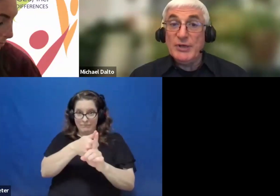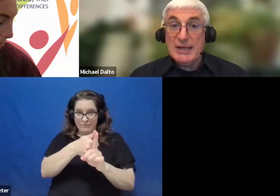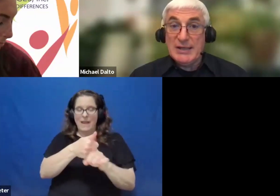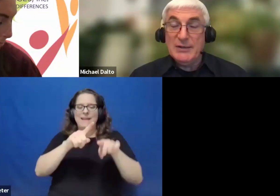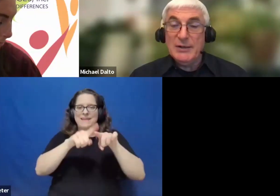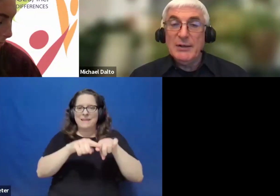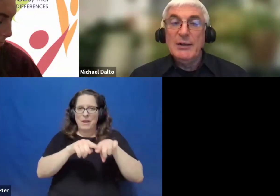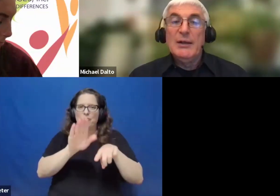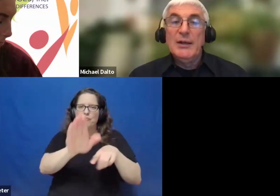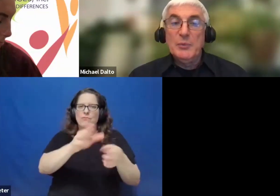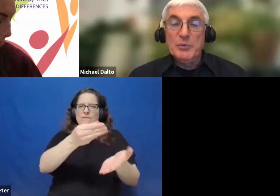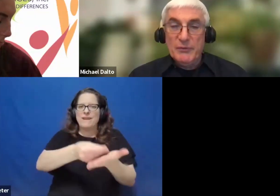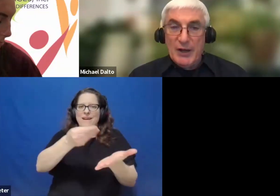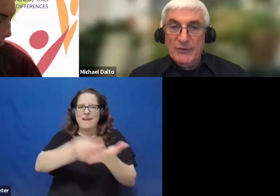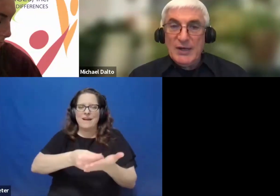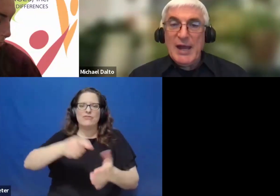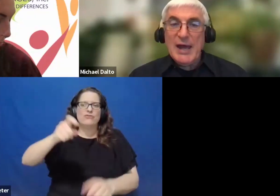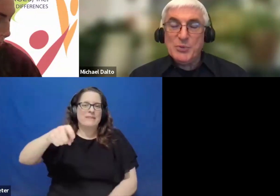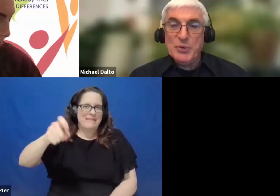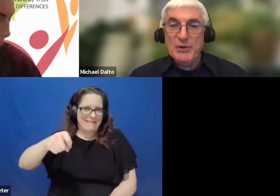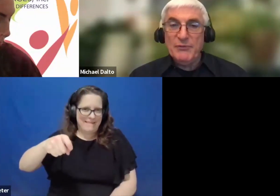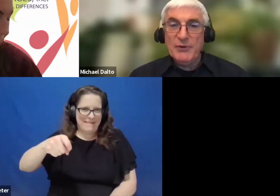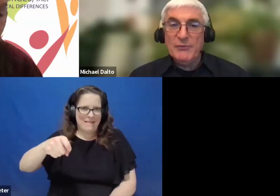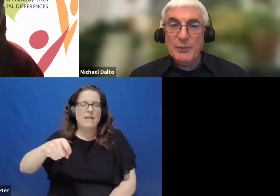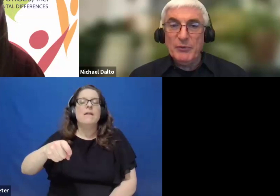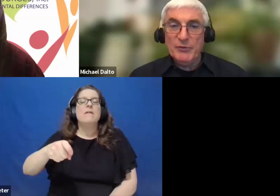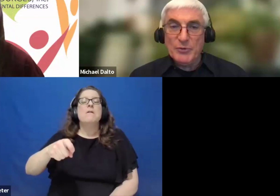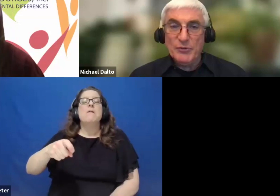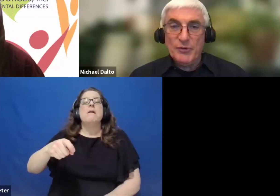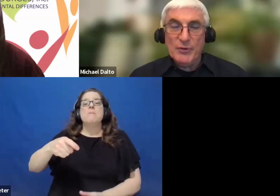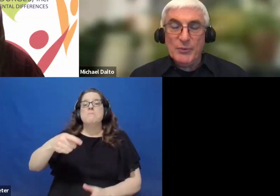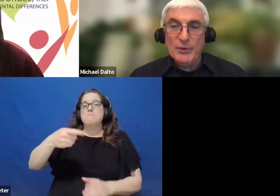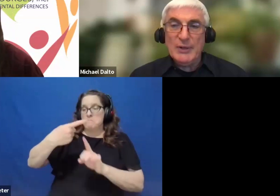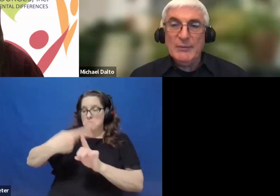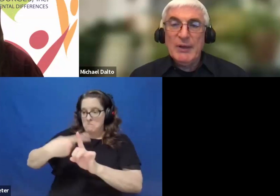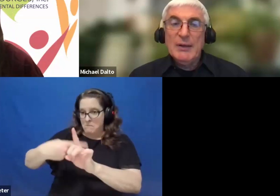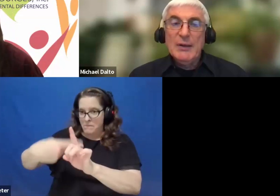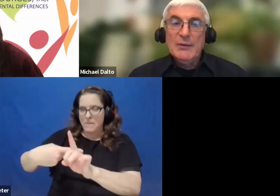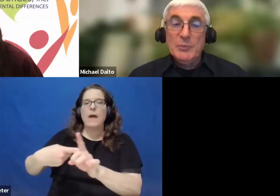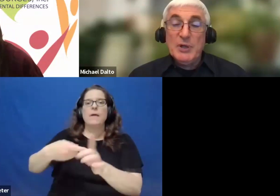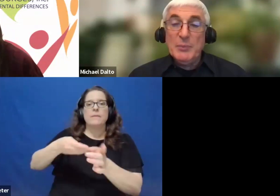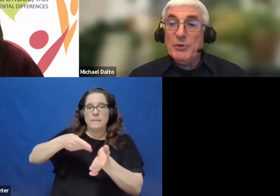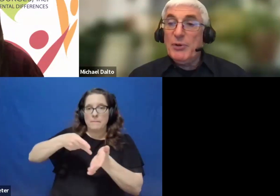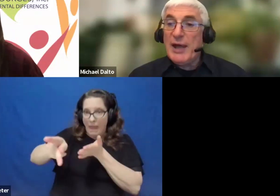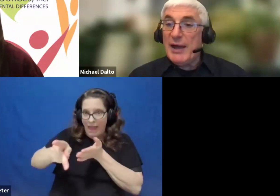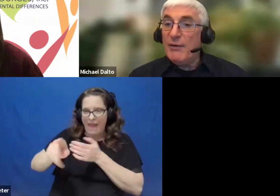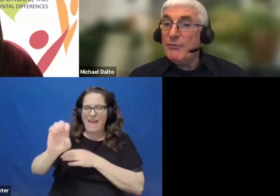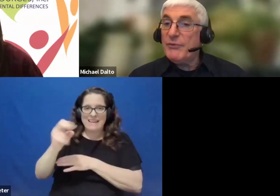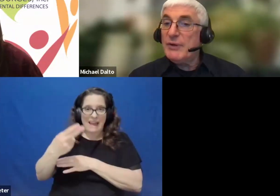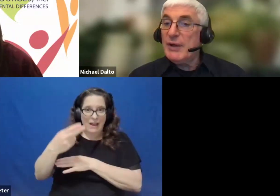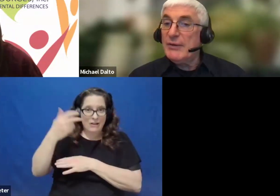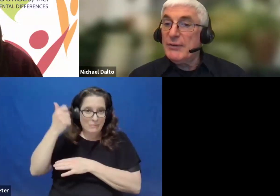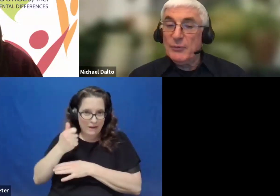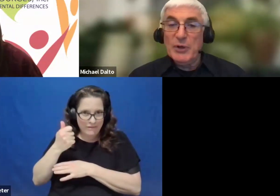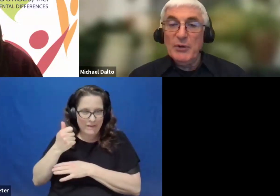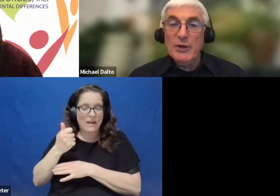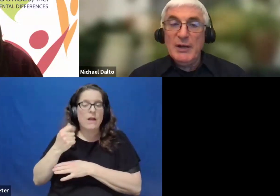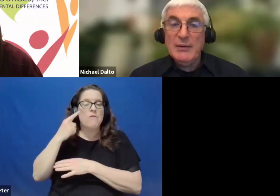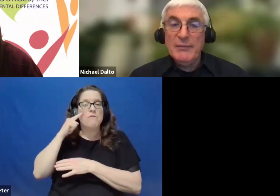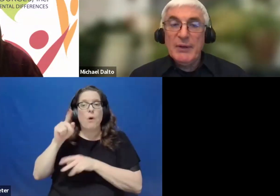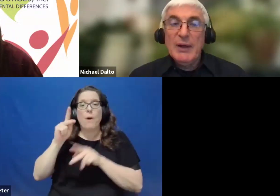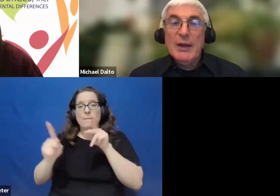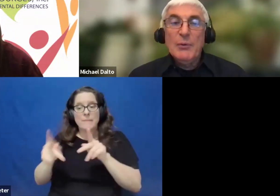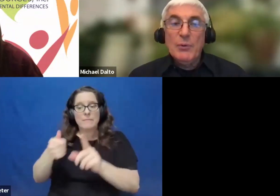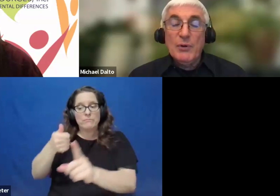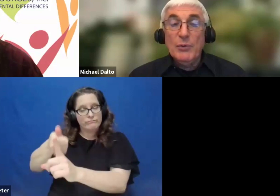financial need. It provides a cash benefit from Social Security to people who have a